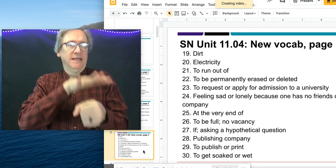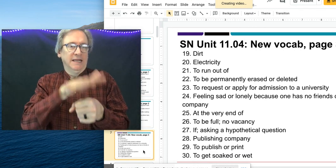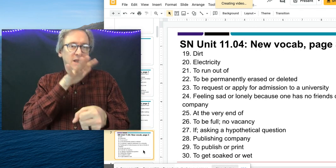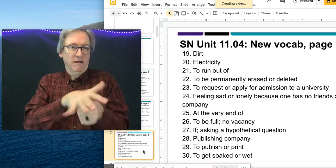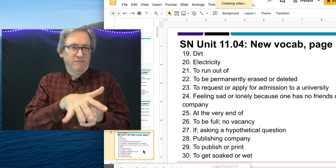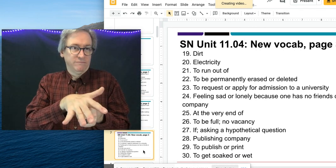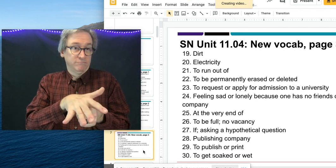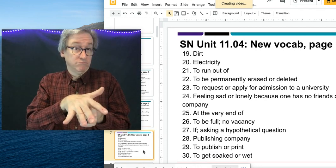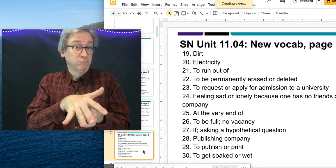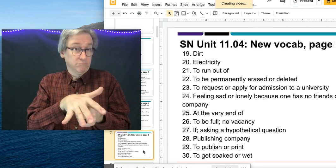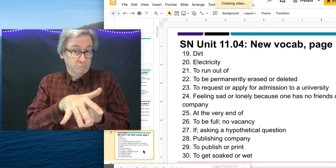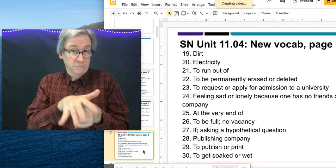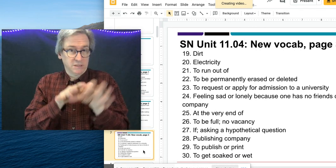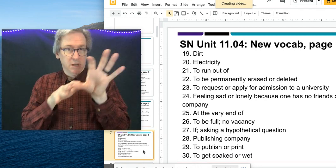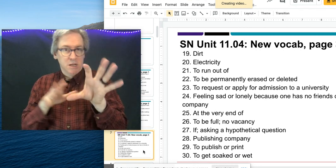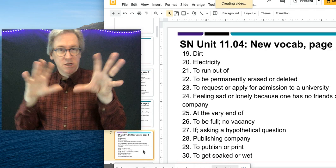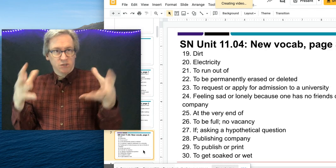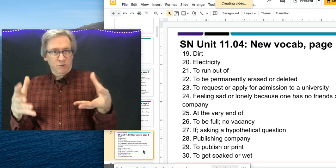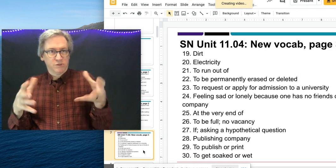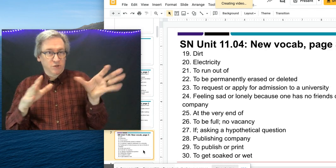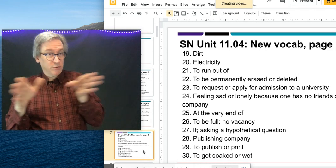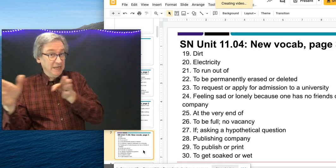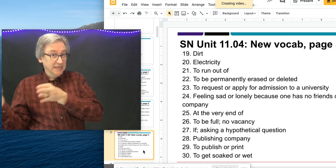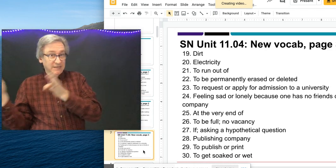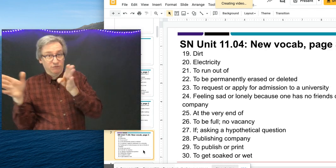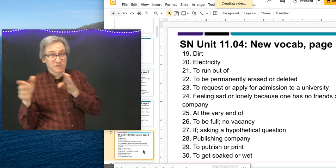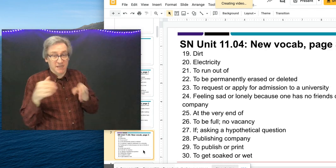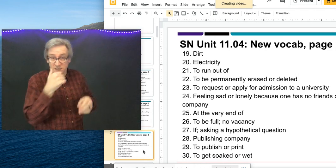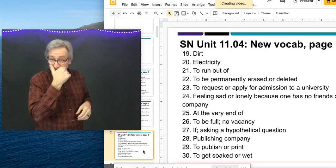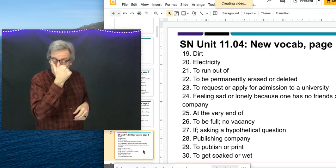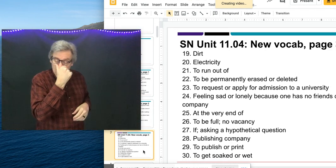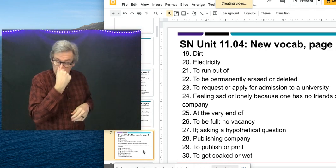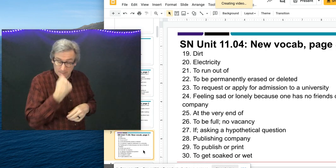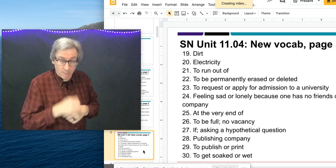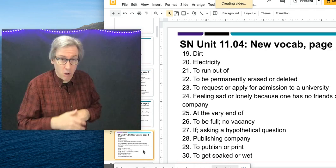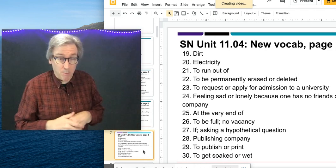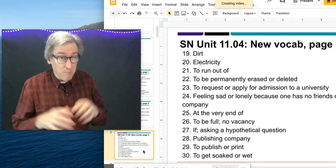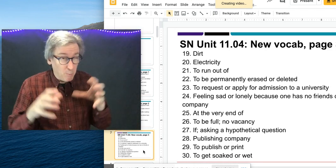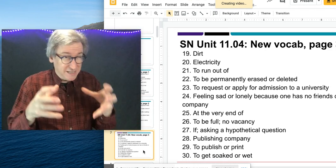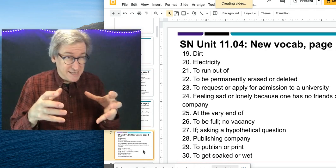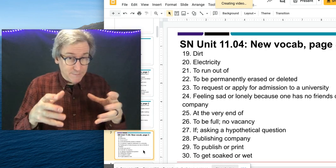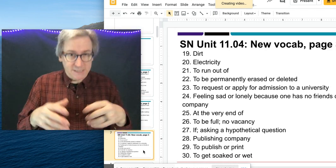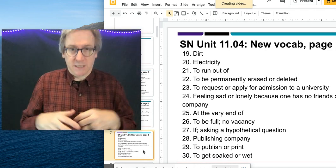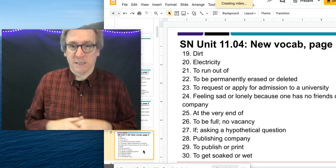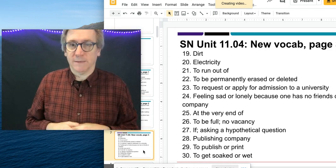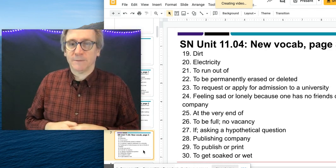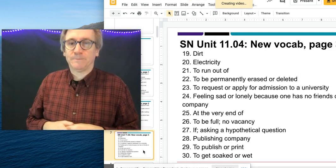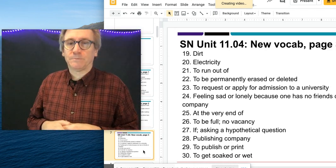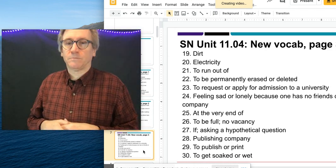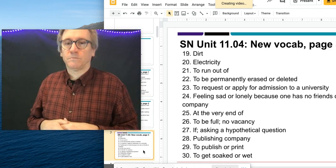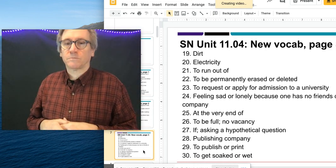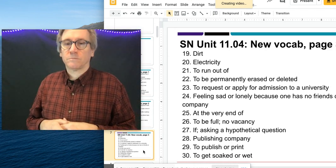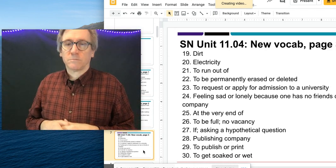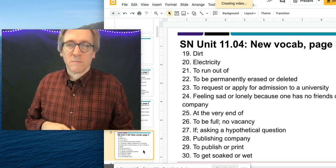plenty, enough. So those are three different signs, all with the same basic concept.